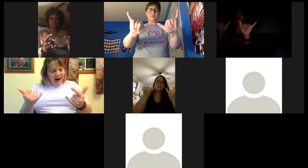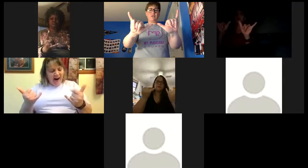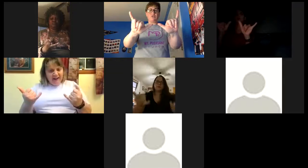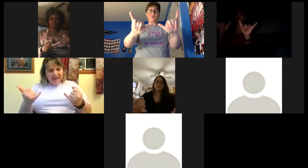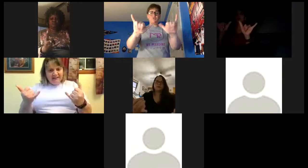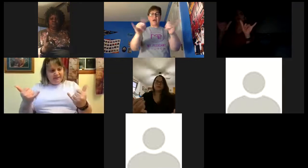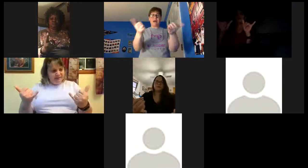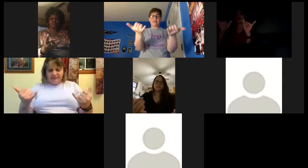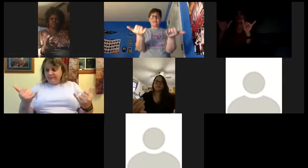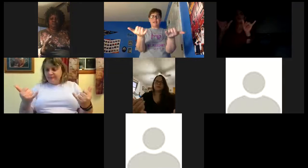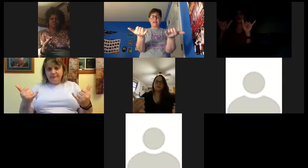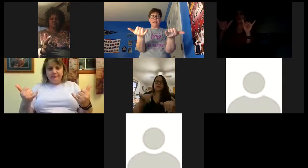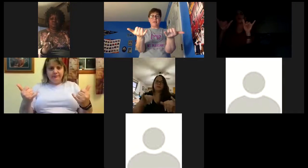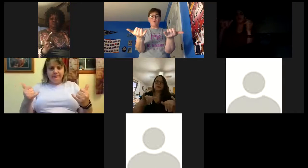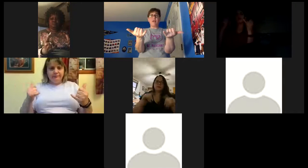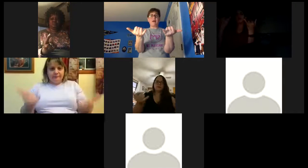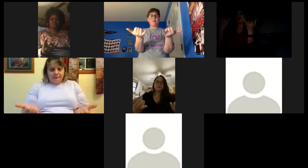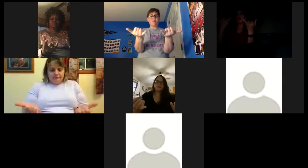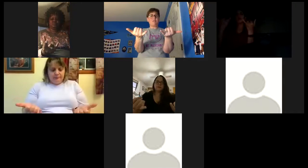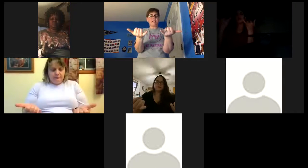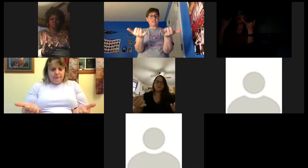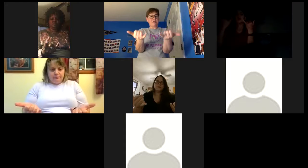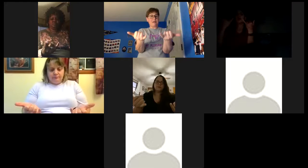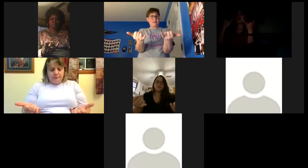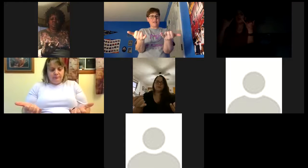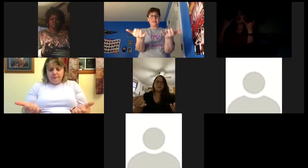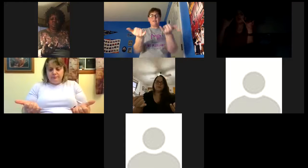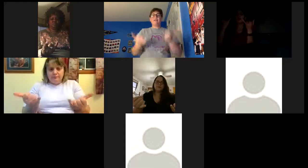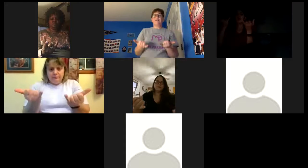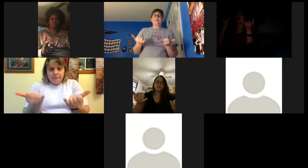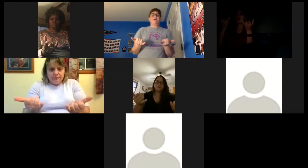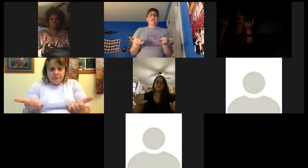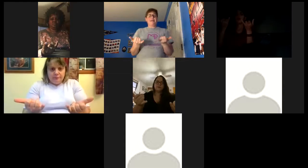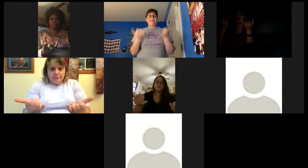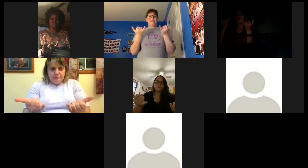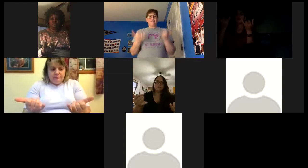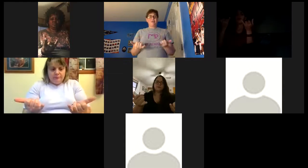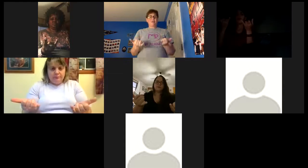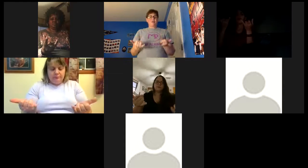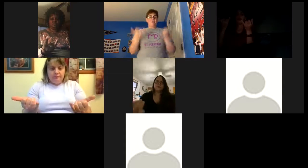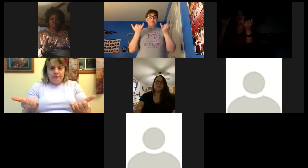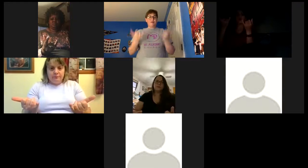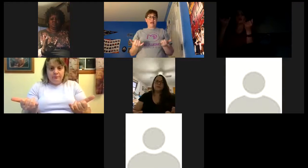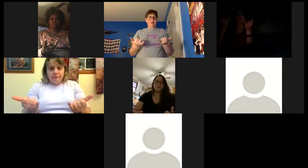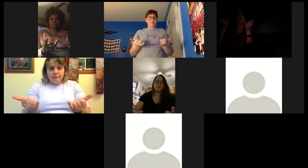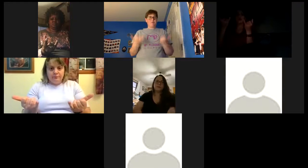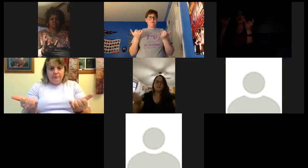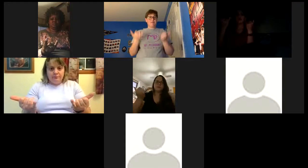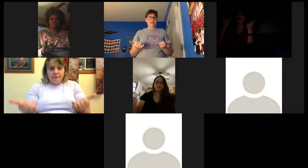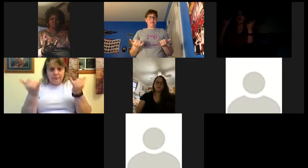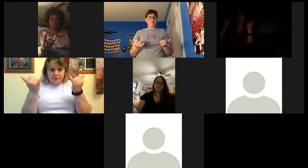is you do your 2 Y's and they point up almost like Spider-Man. And you just go